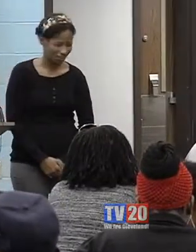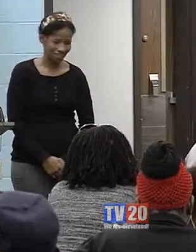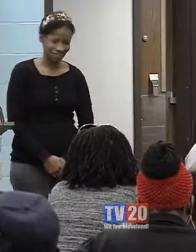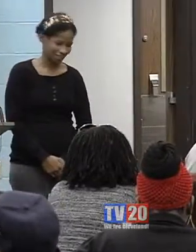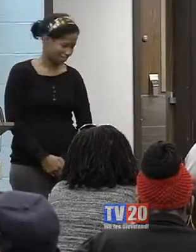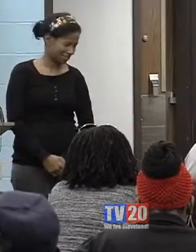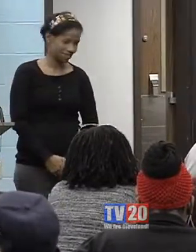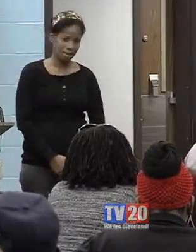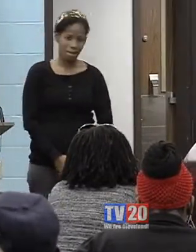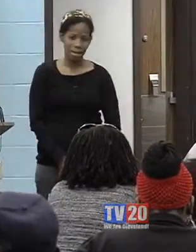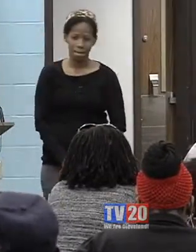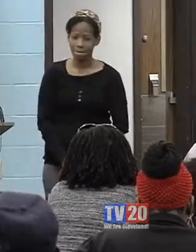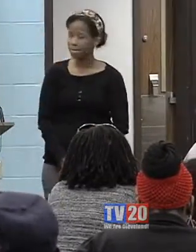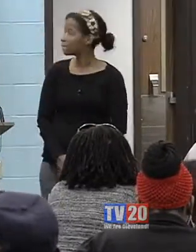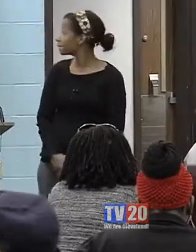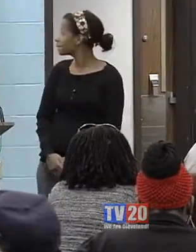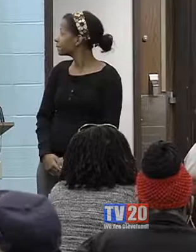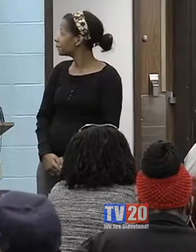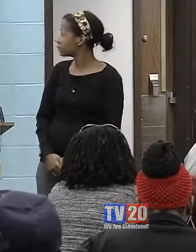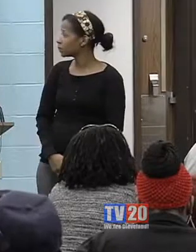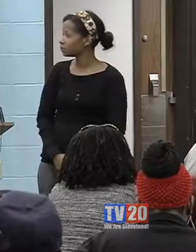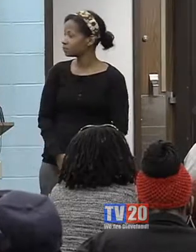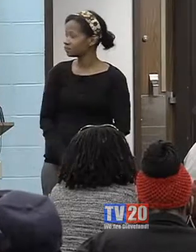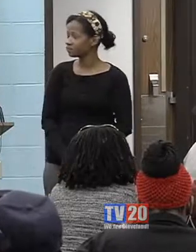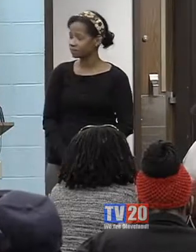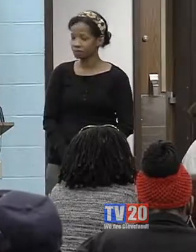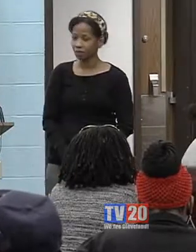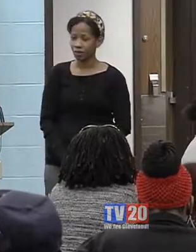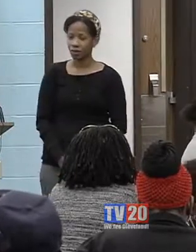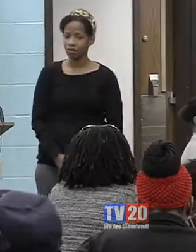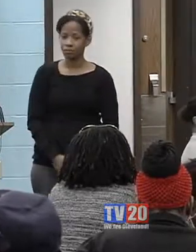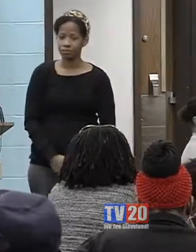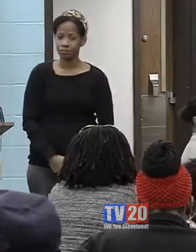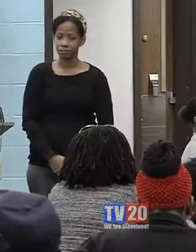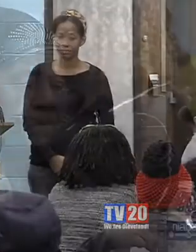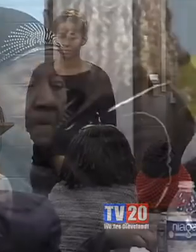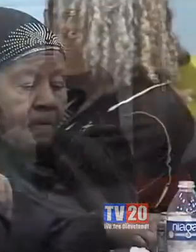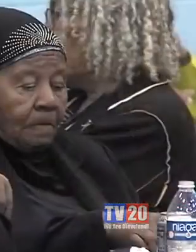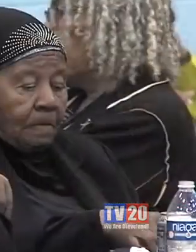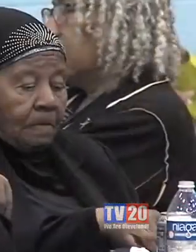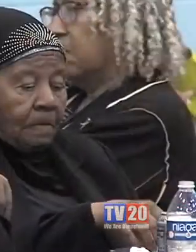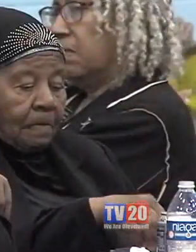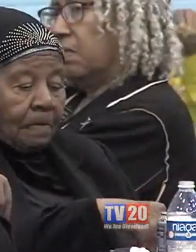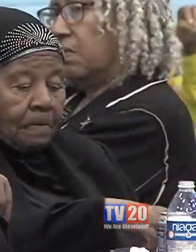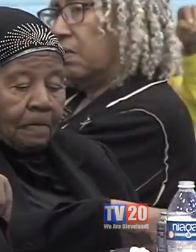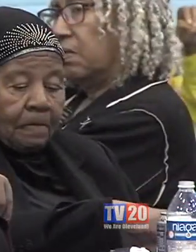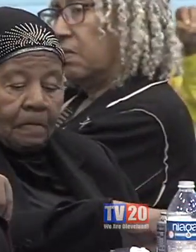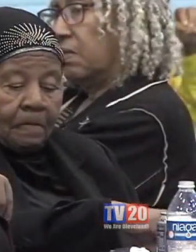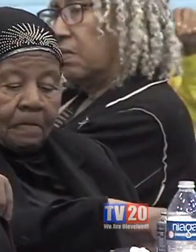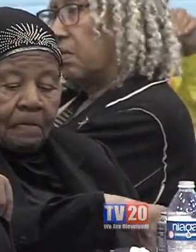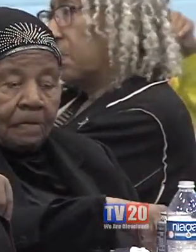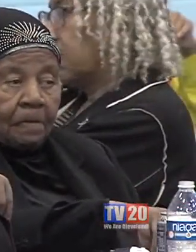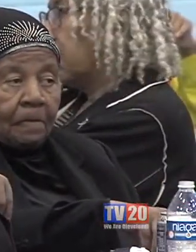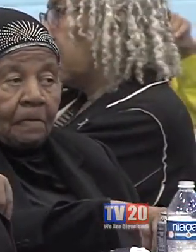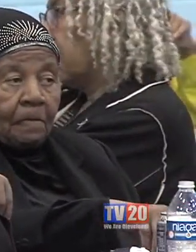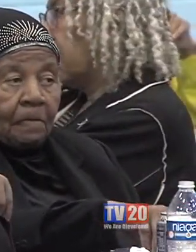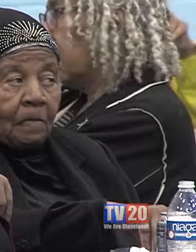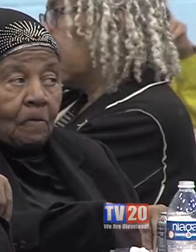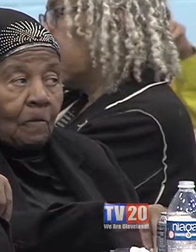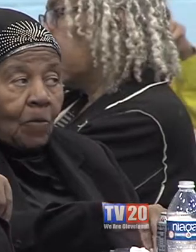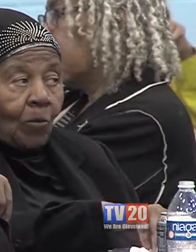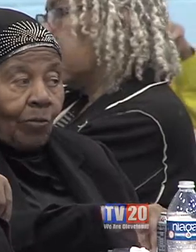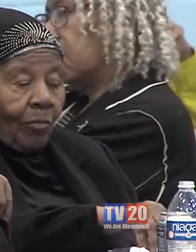I was going to demonstrate. I'll first tell you, if somebody needs assistance, you